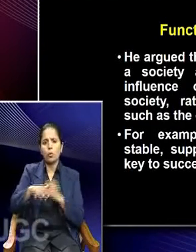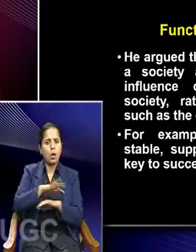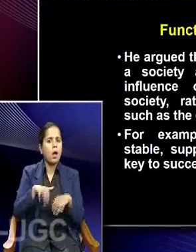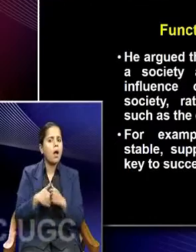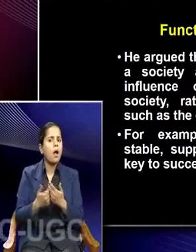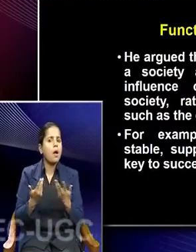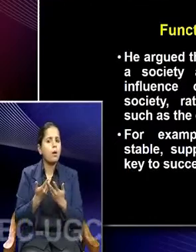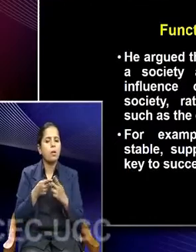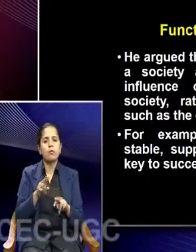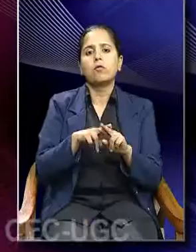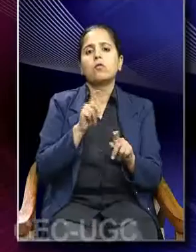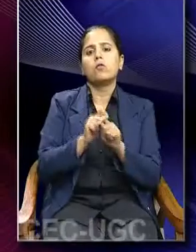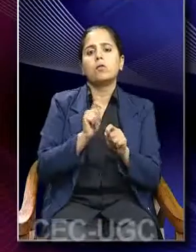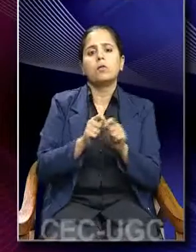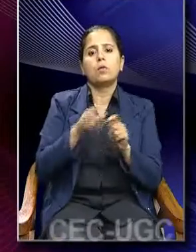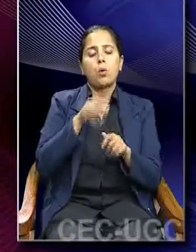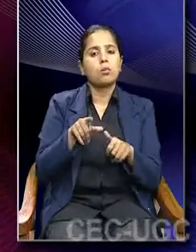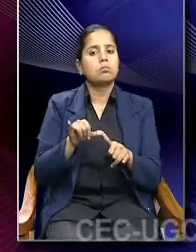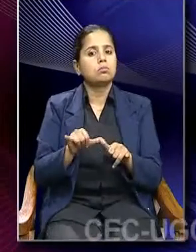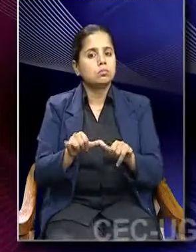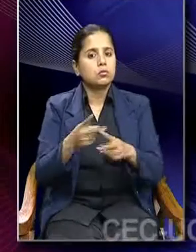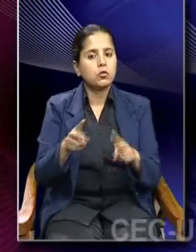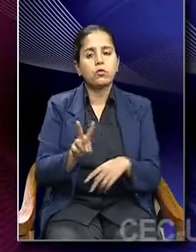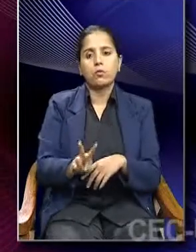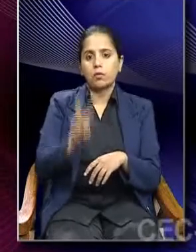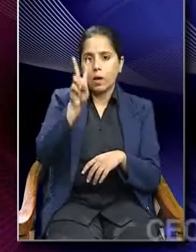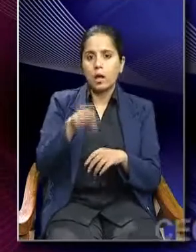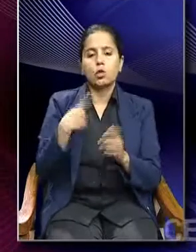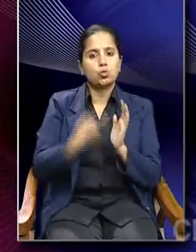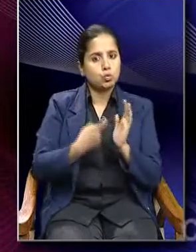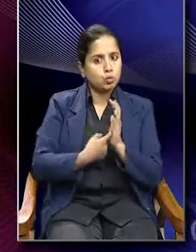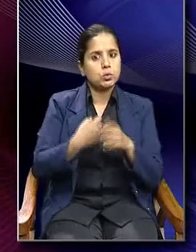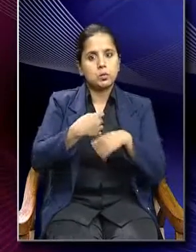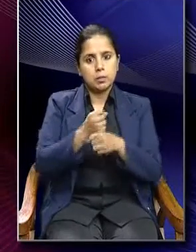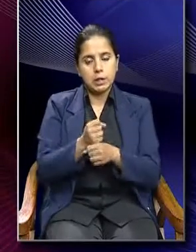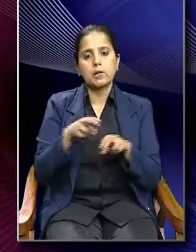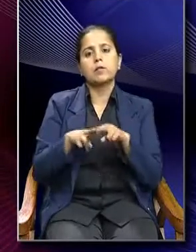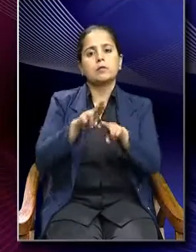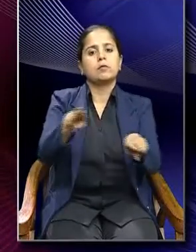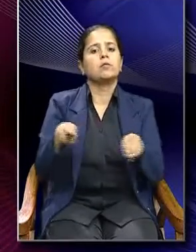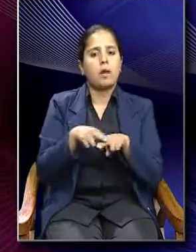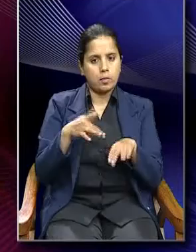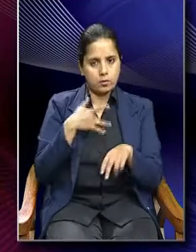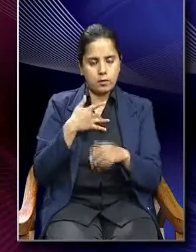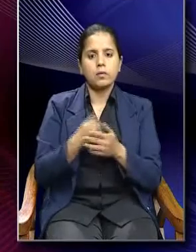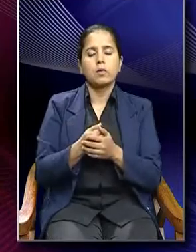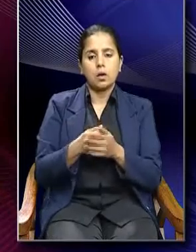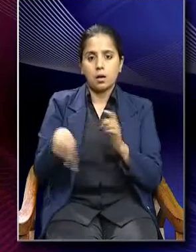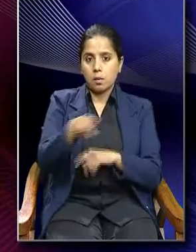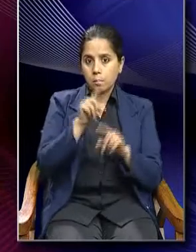socialization functions to maintain the values and norms of the family. When we look